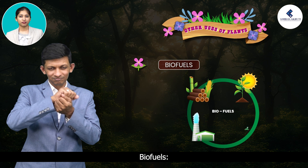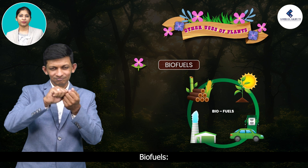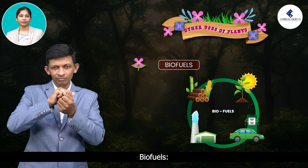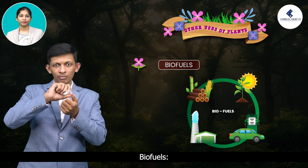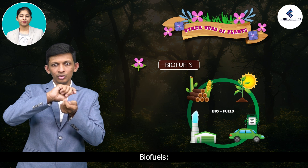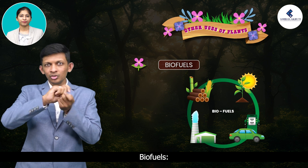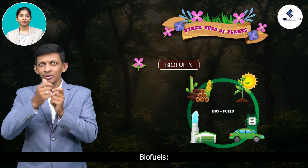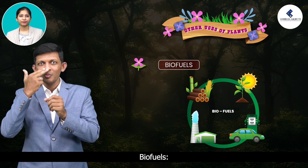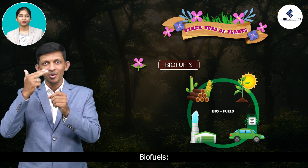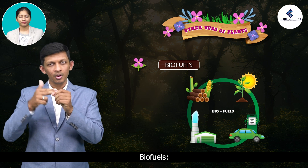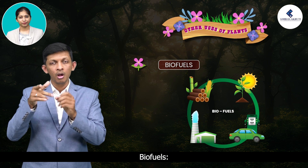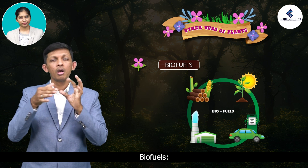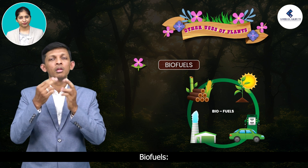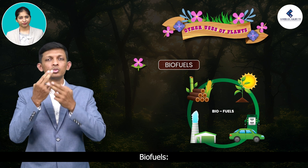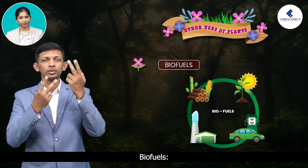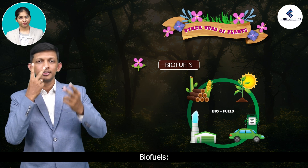Biofuels.